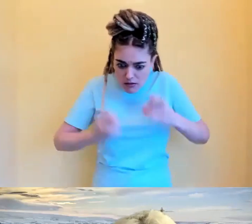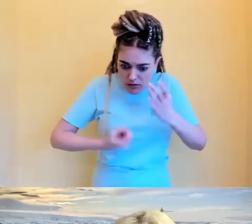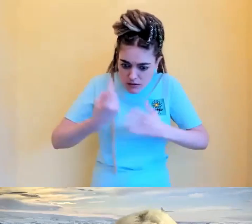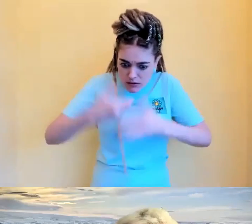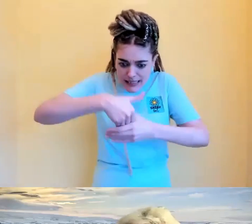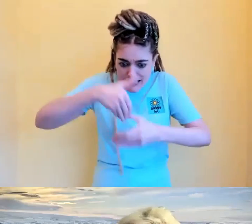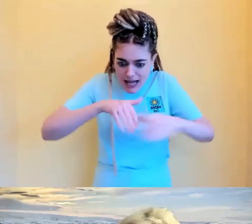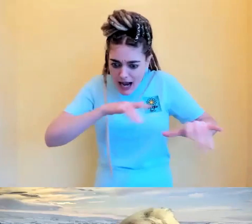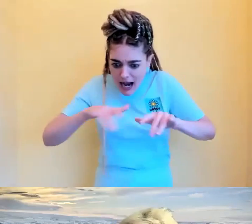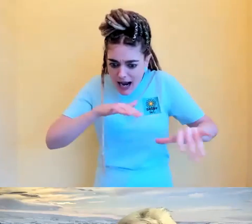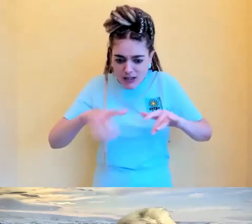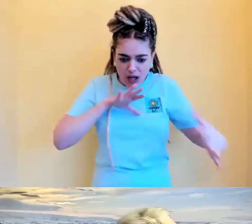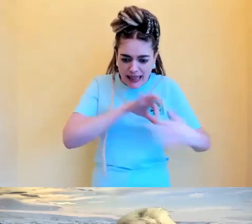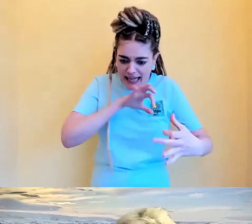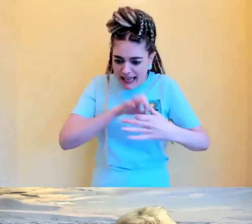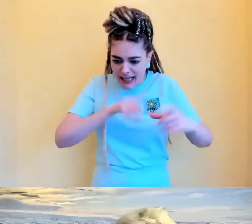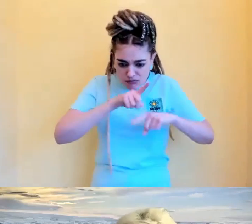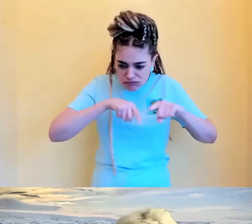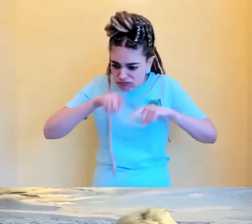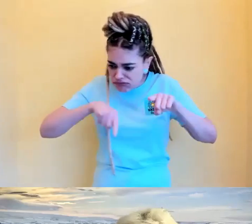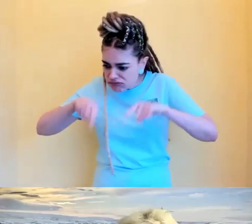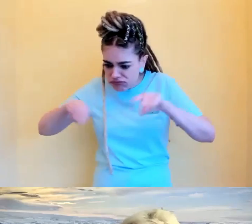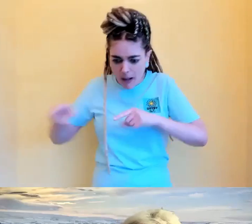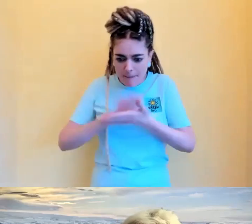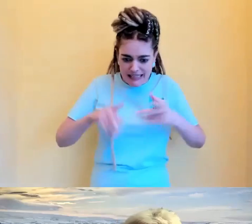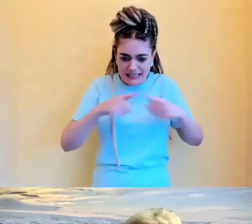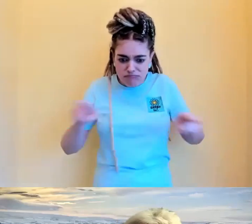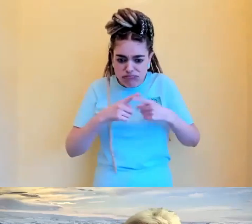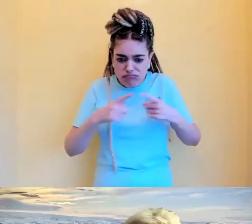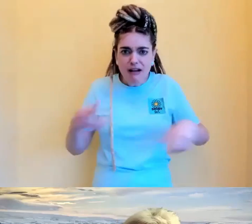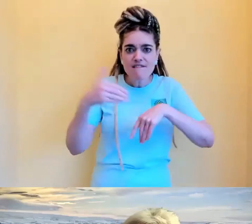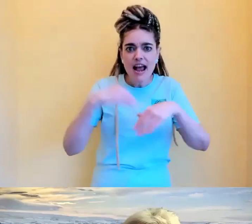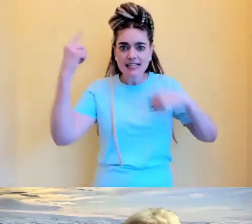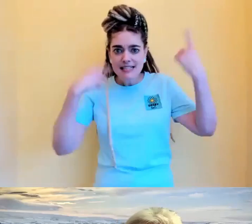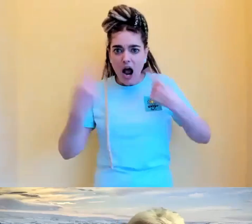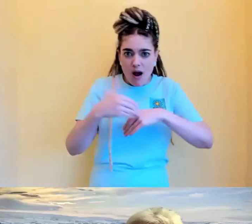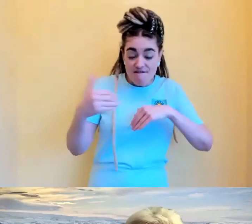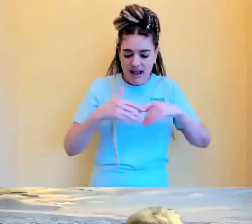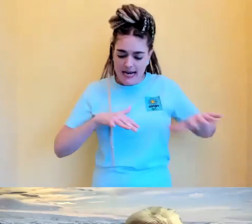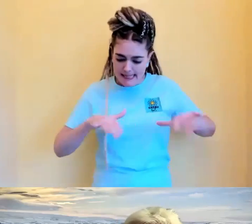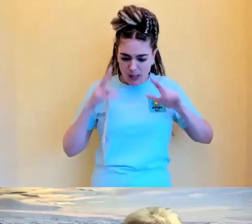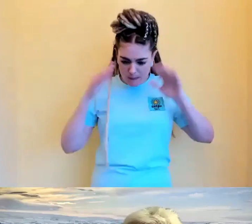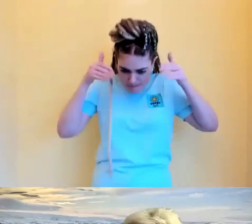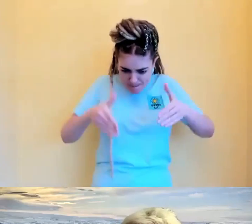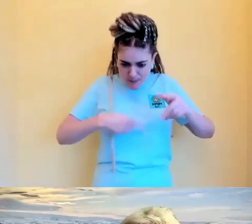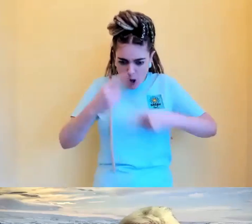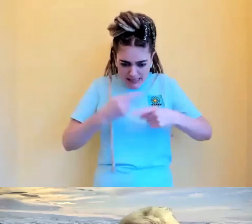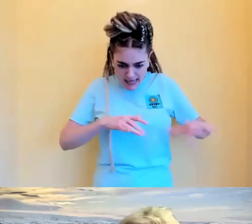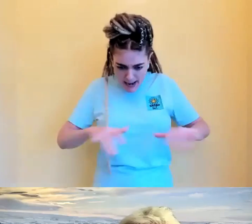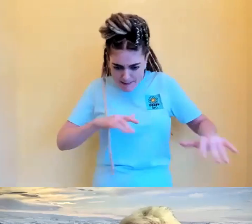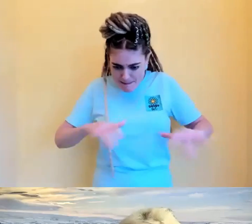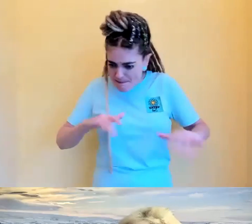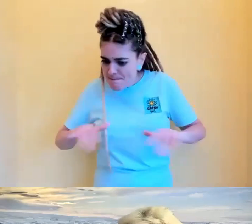different mechanisms inside the piano as well, and also alter the sound. So and finally, I'd say I'm interested in